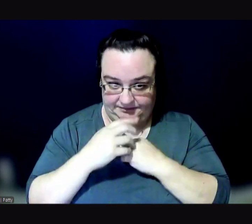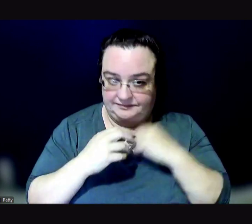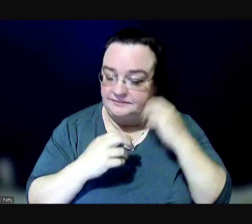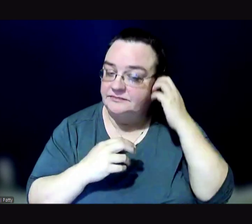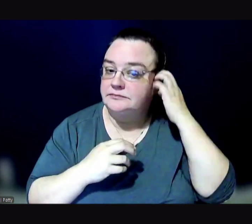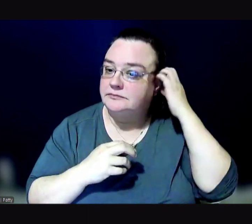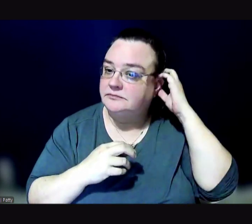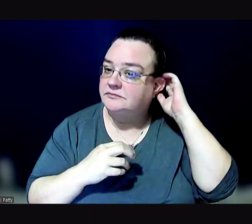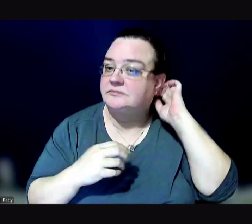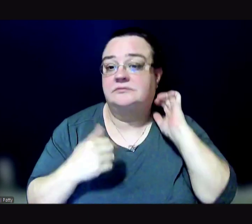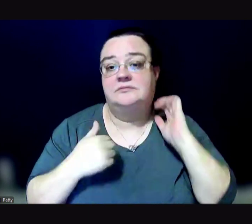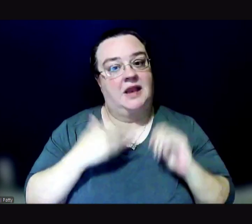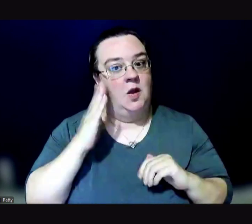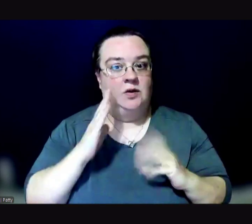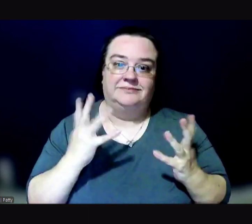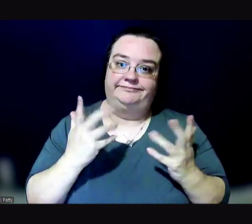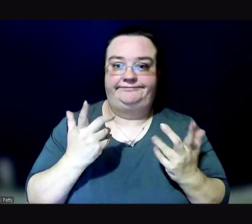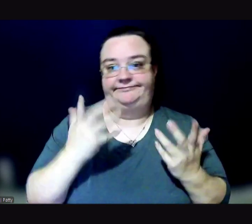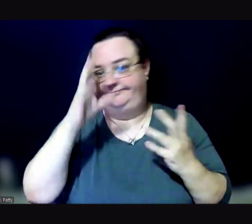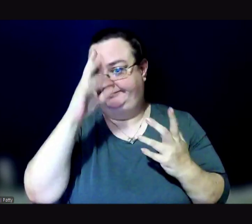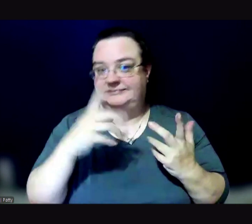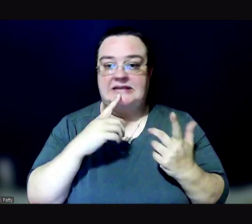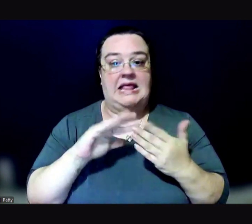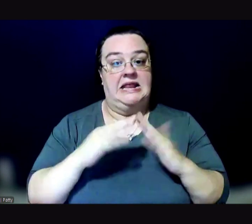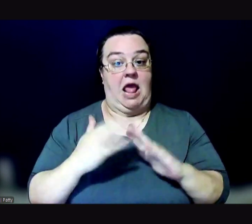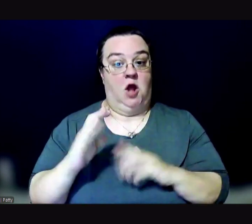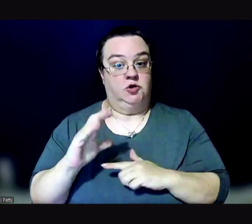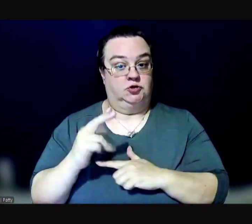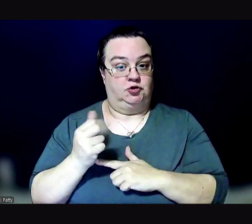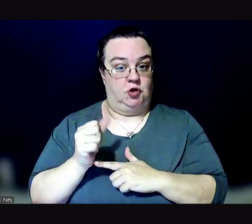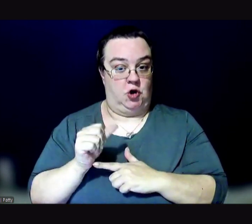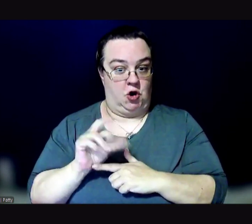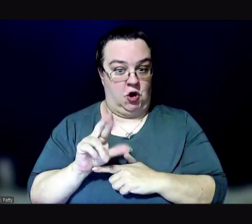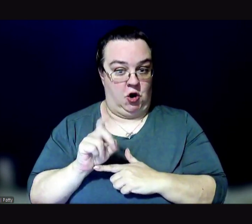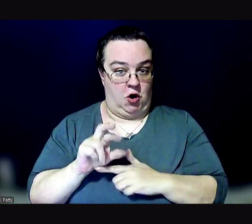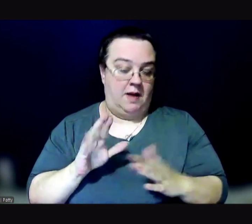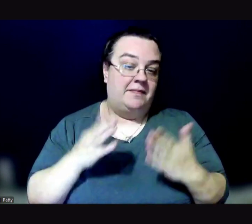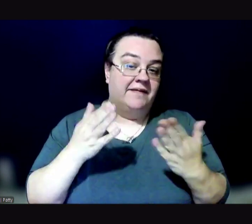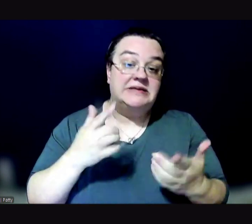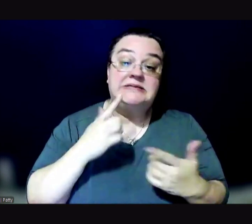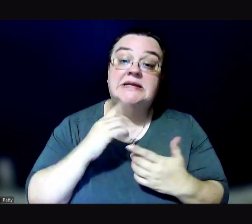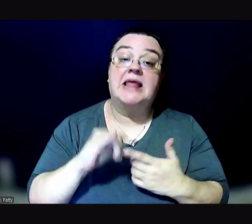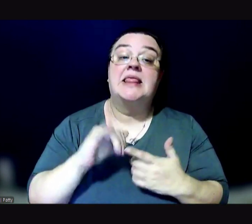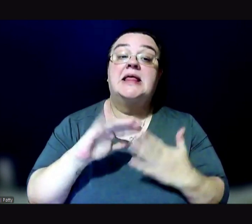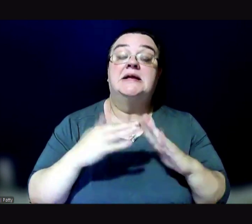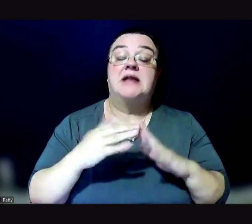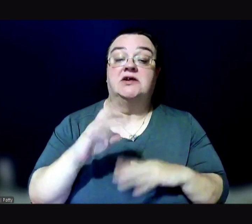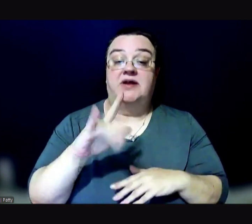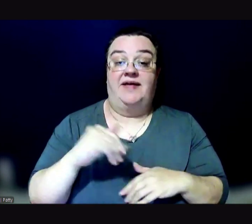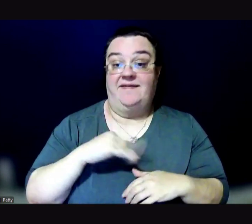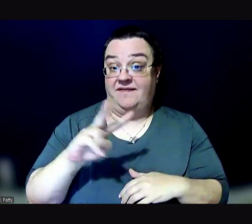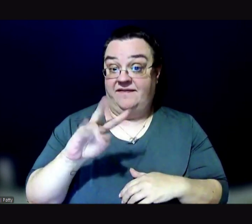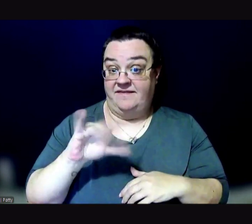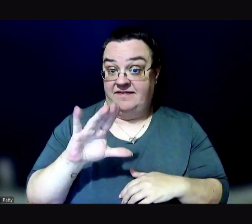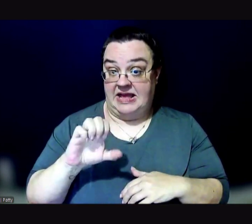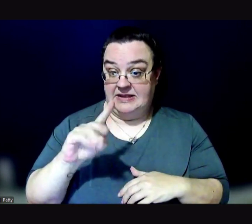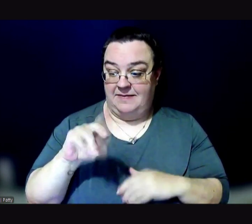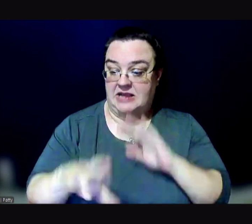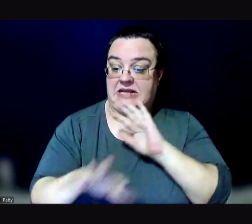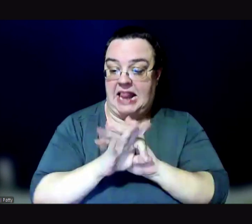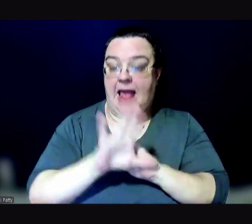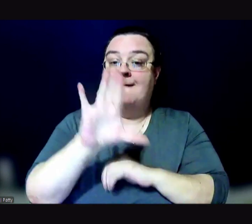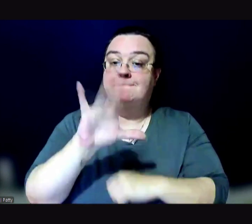will freestyle here and say the town charter provides that the town of Cheverly have a vice mayor selected by the council from the